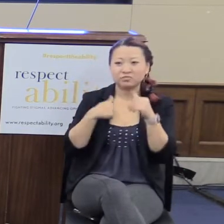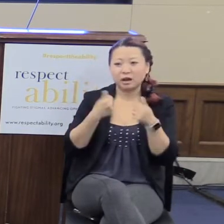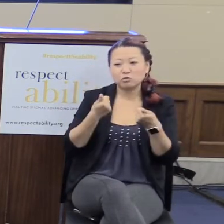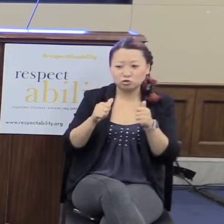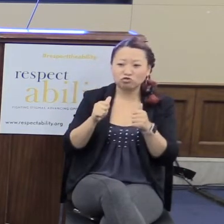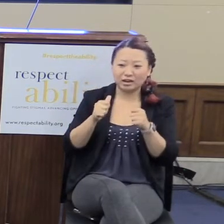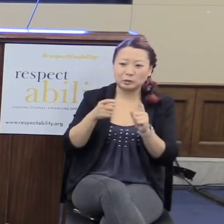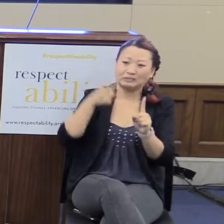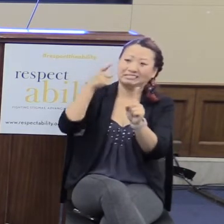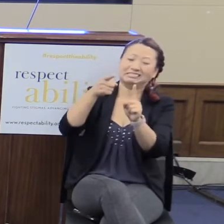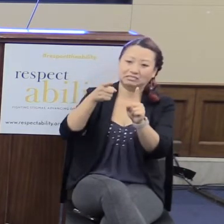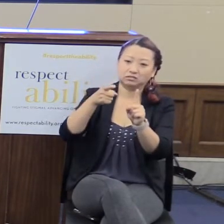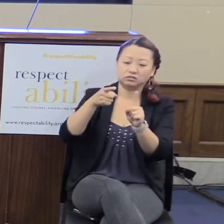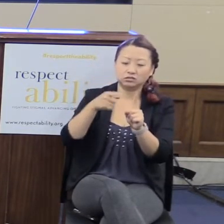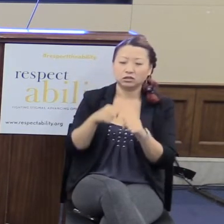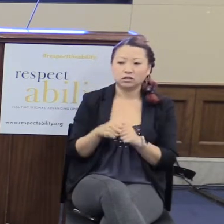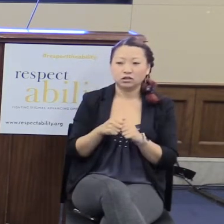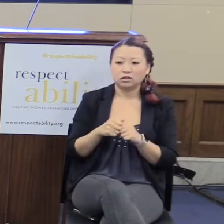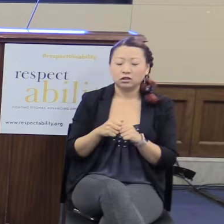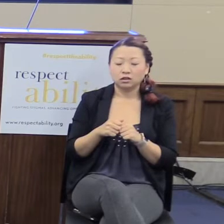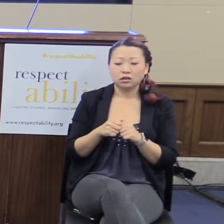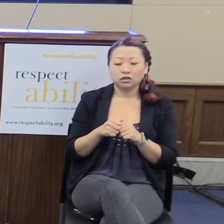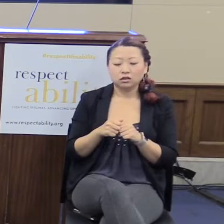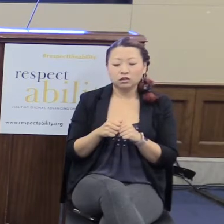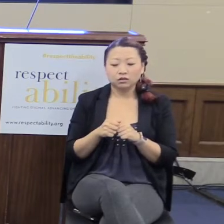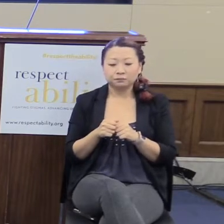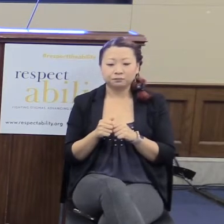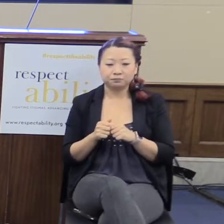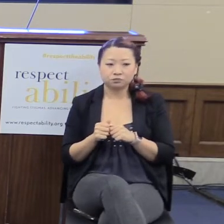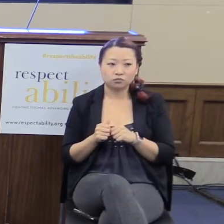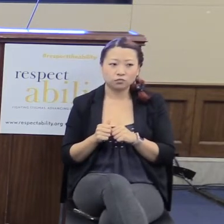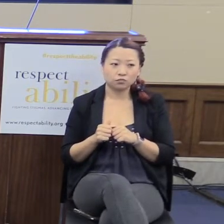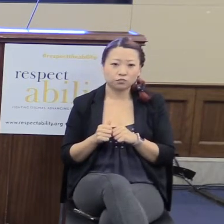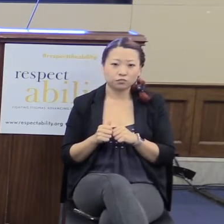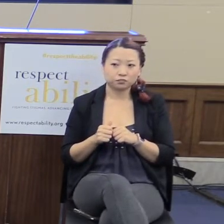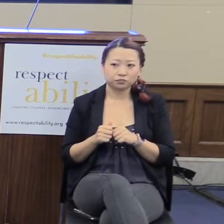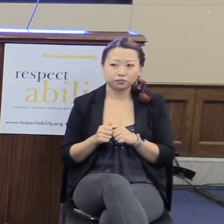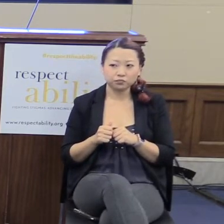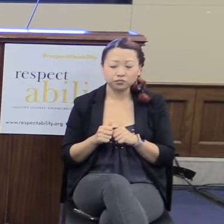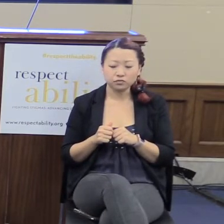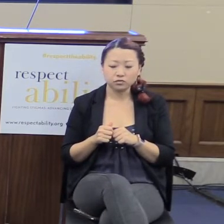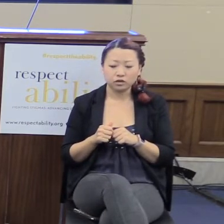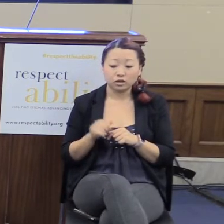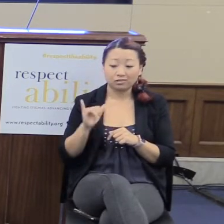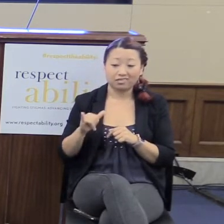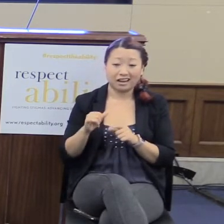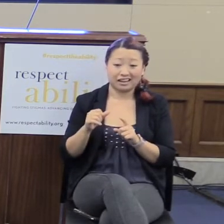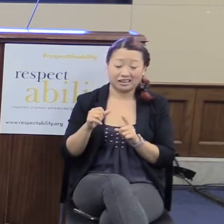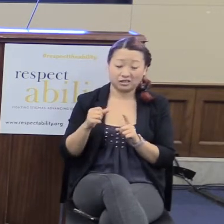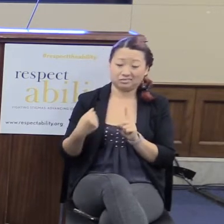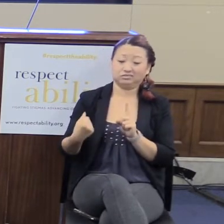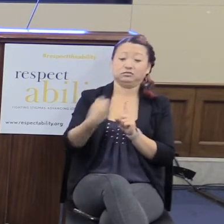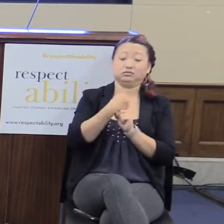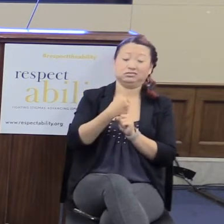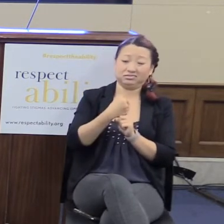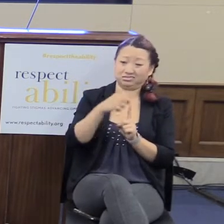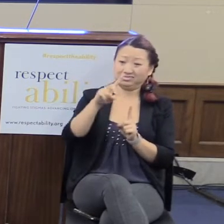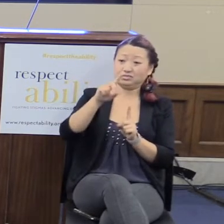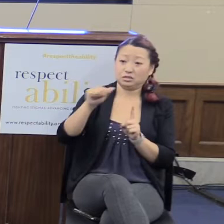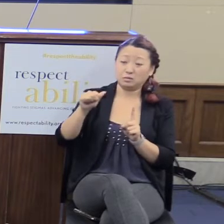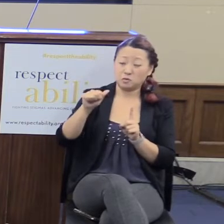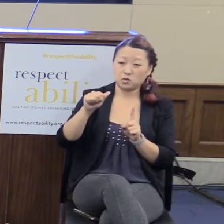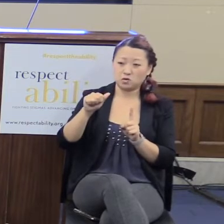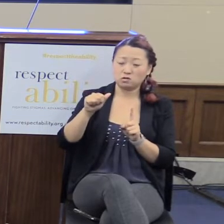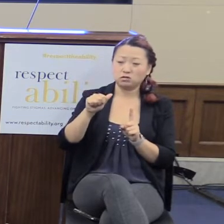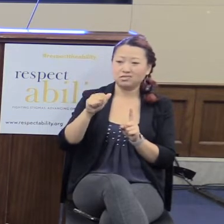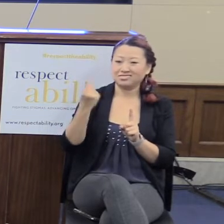make a point, right? So, when I got my disability, something happened on me. Something